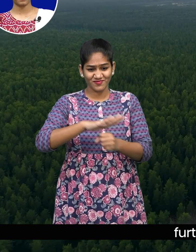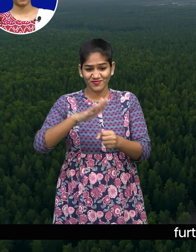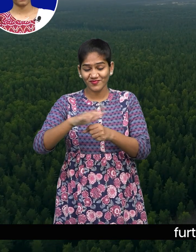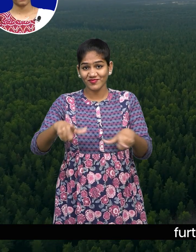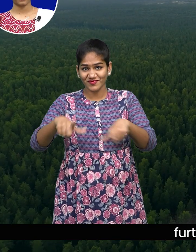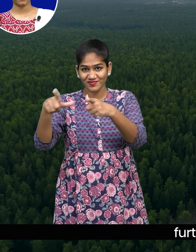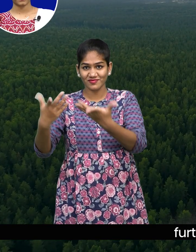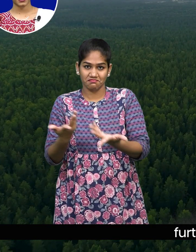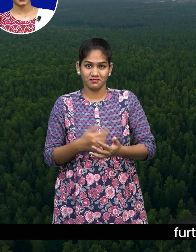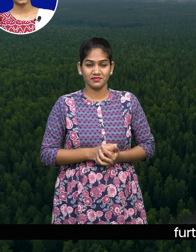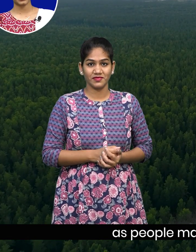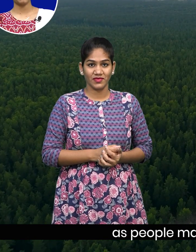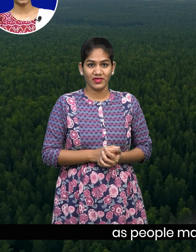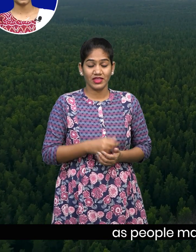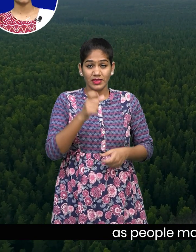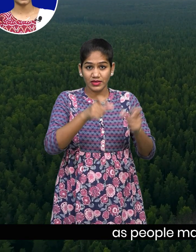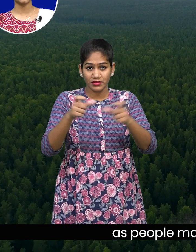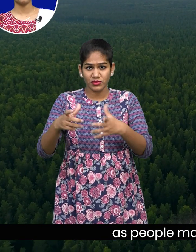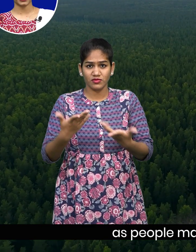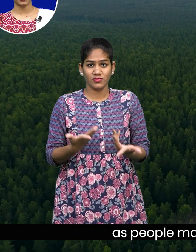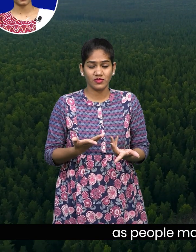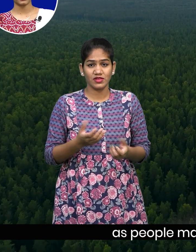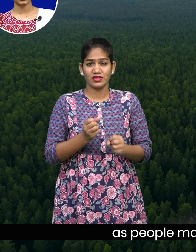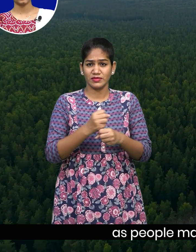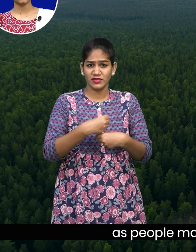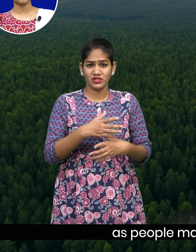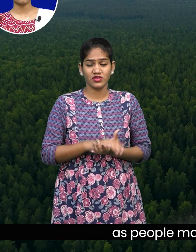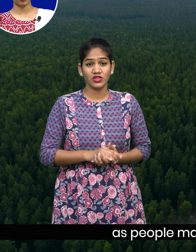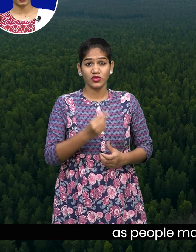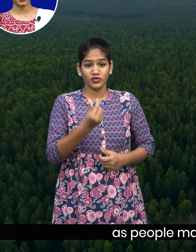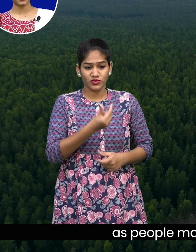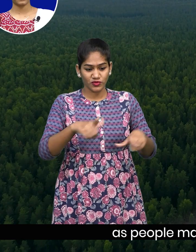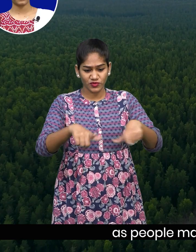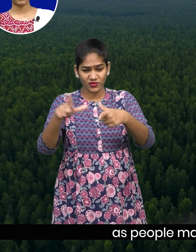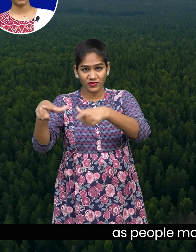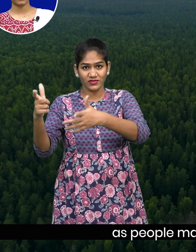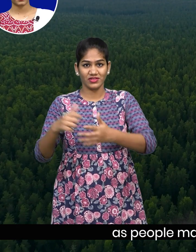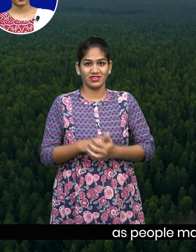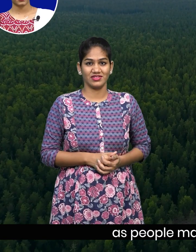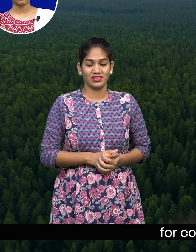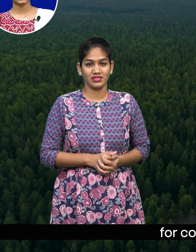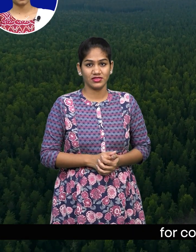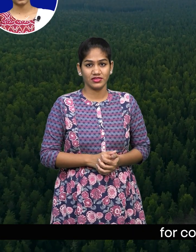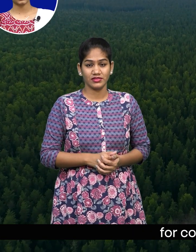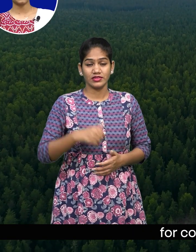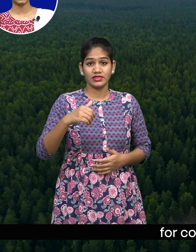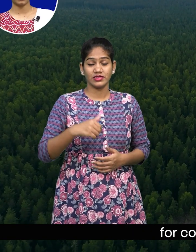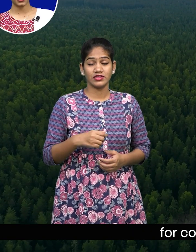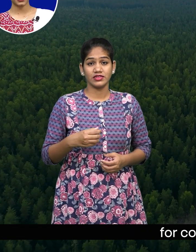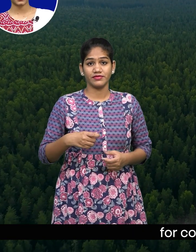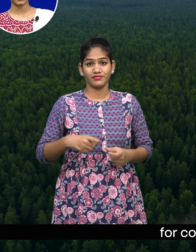deforestation, as people may try to make use of forests for